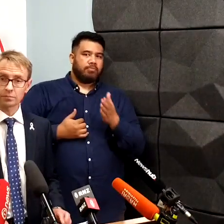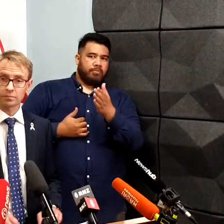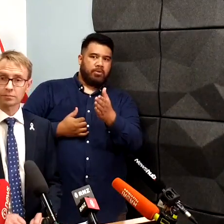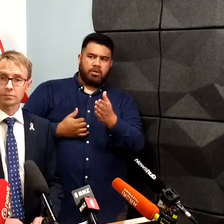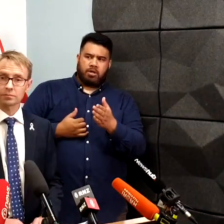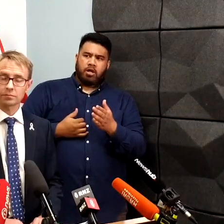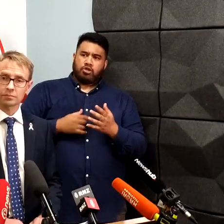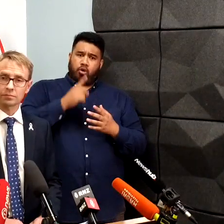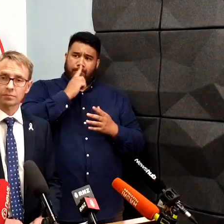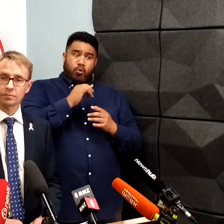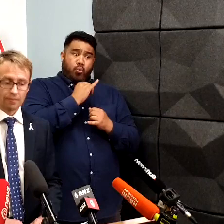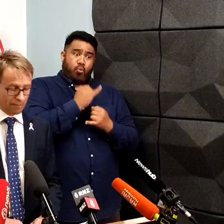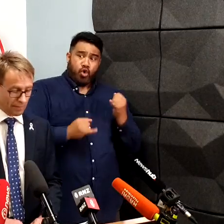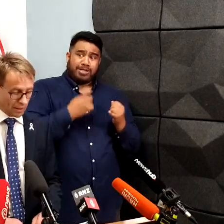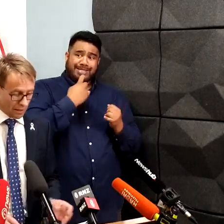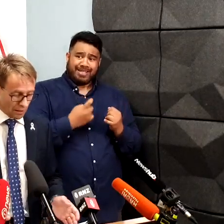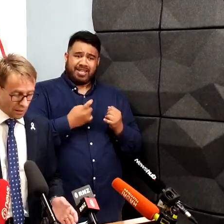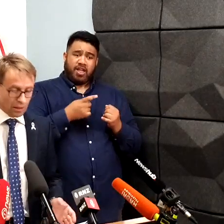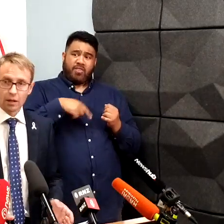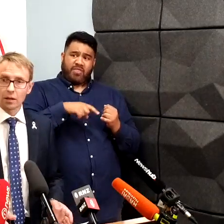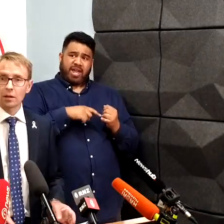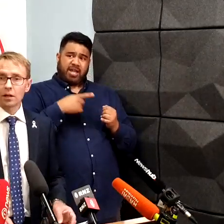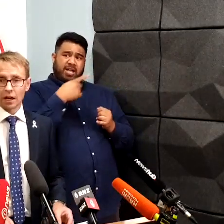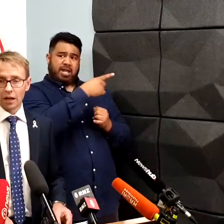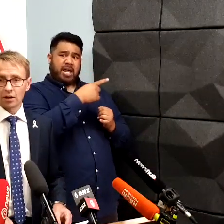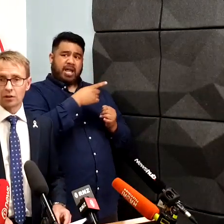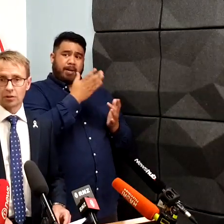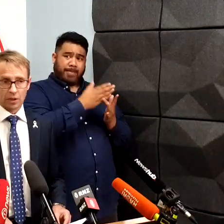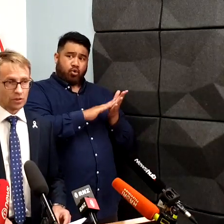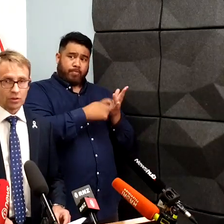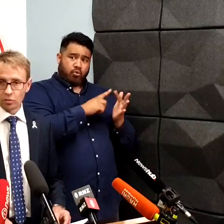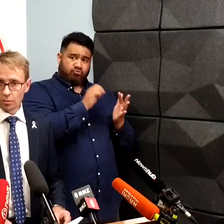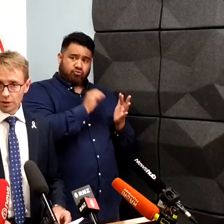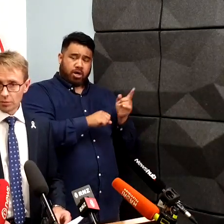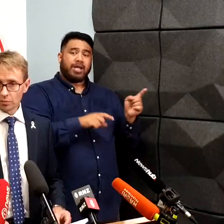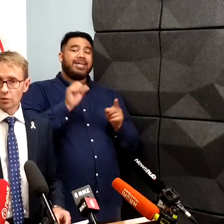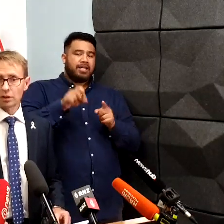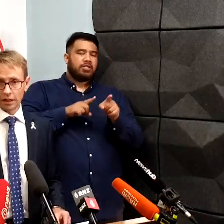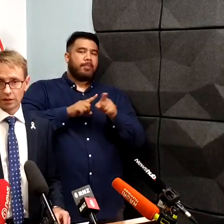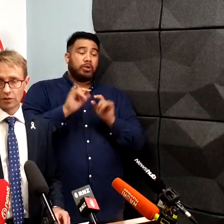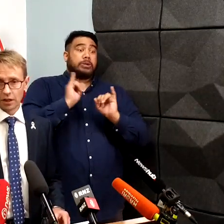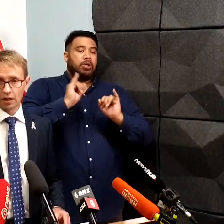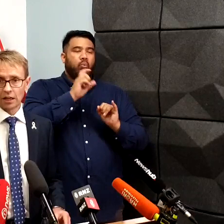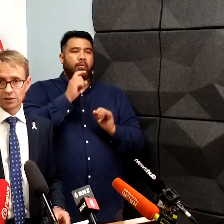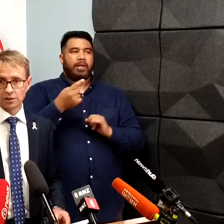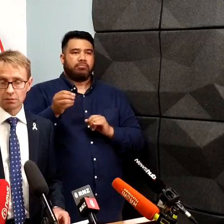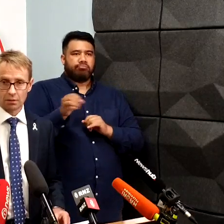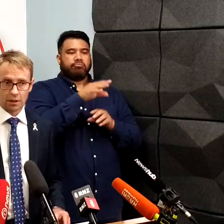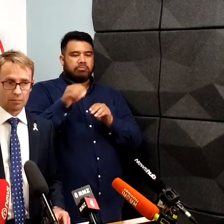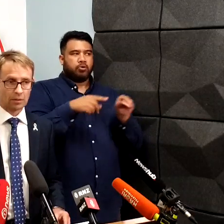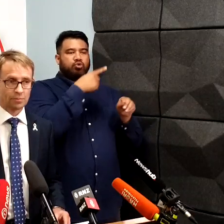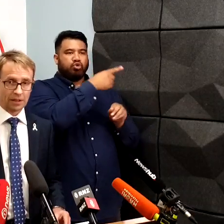most critical in Middlemore? Is that how that's been apportioned? The most critical will be in Middlemore, and